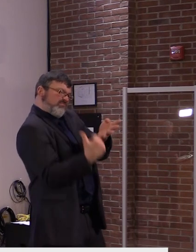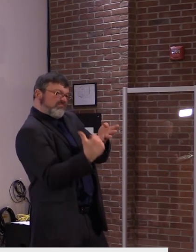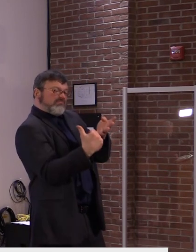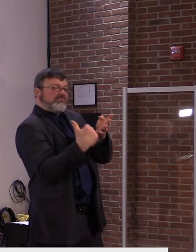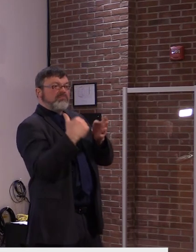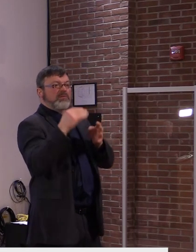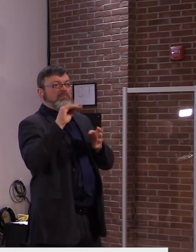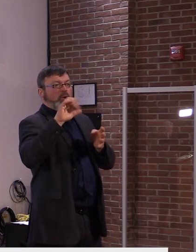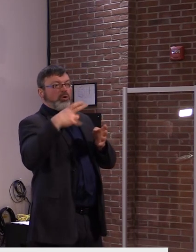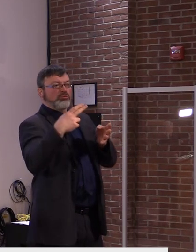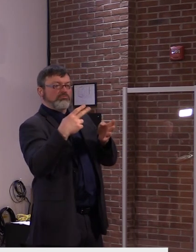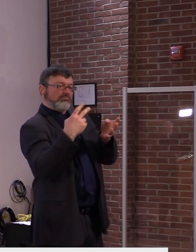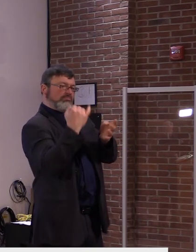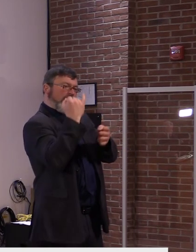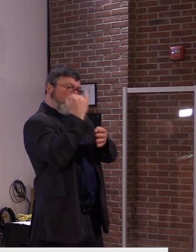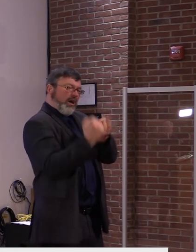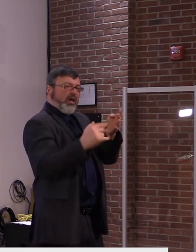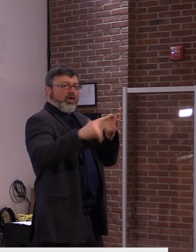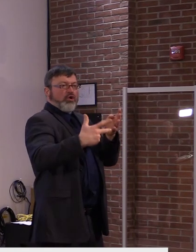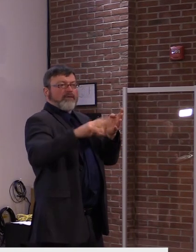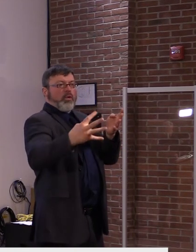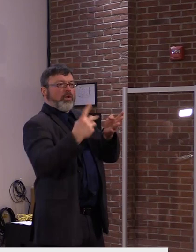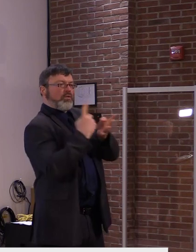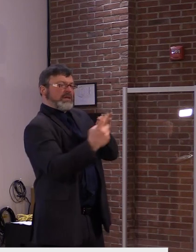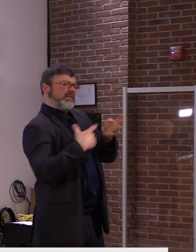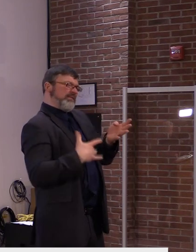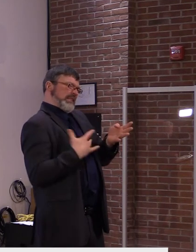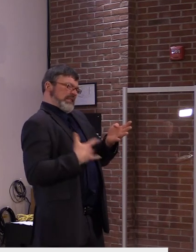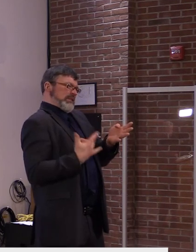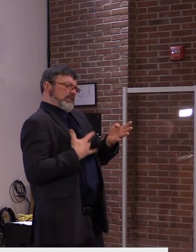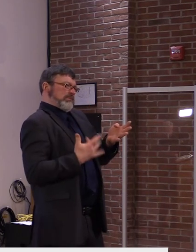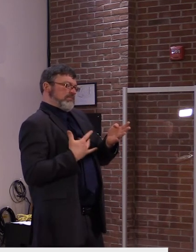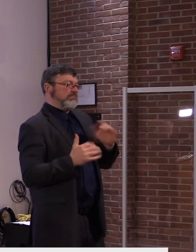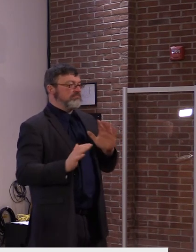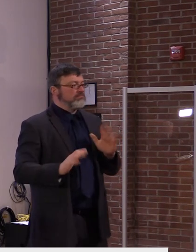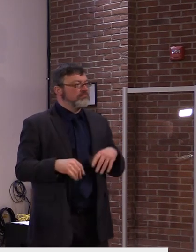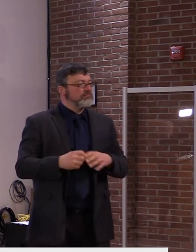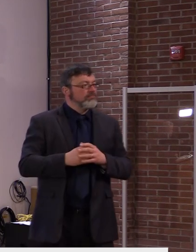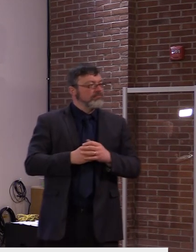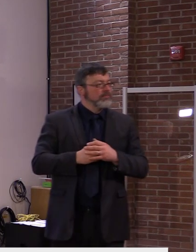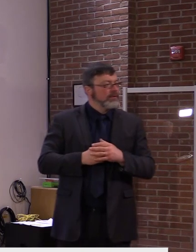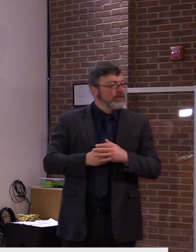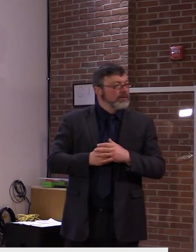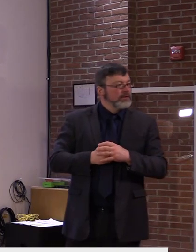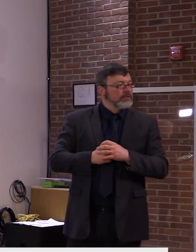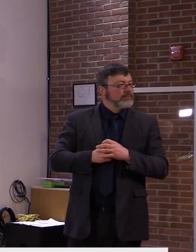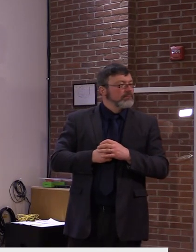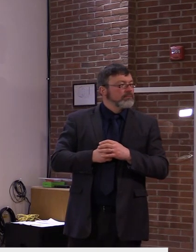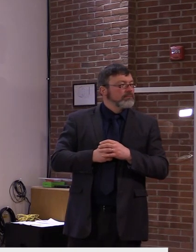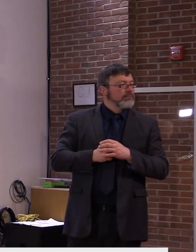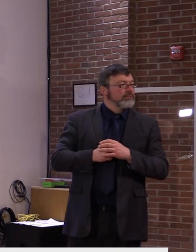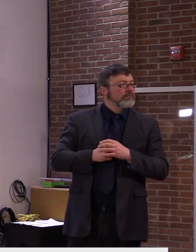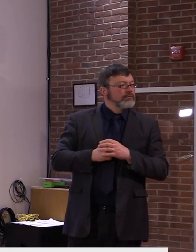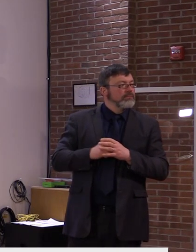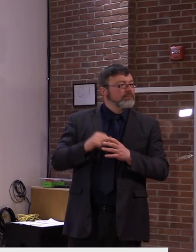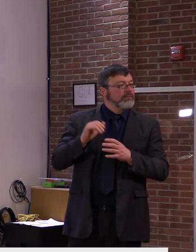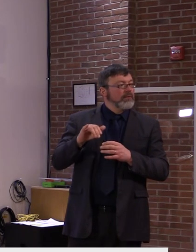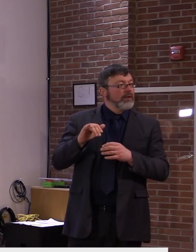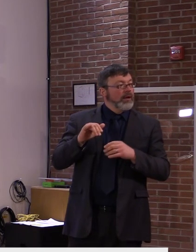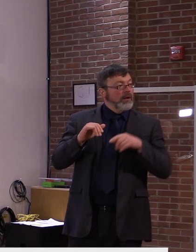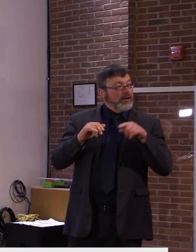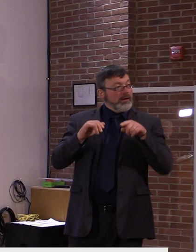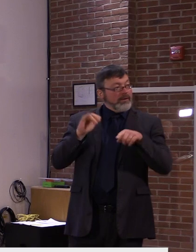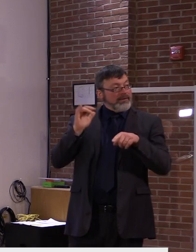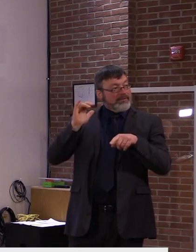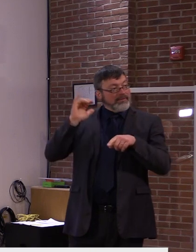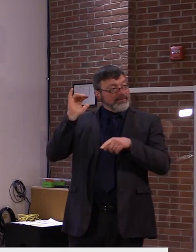Got it. Thanks. The only other question I had is, do we have a figure for how many doses we're expecting to come next week? I'll get back to